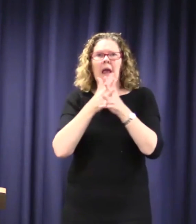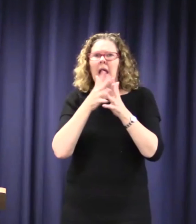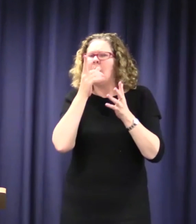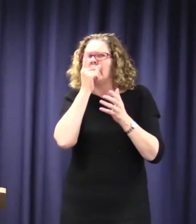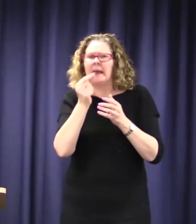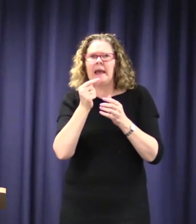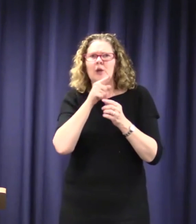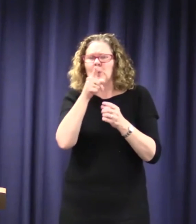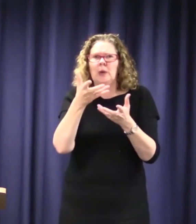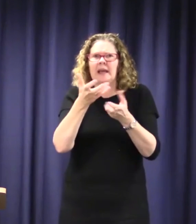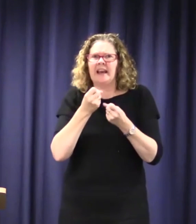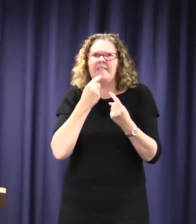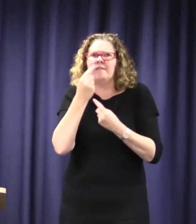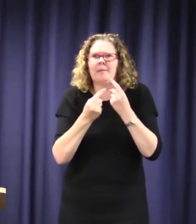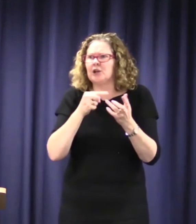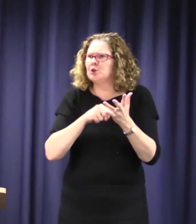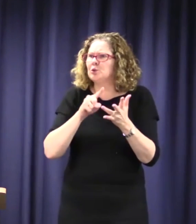I've just received a question.